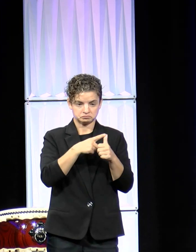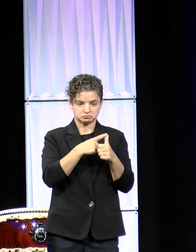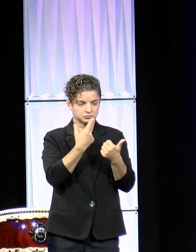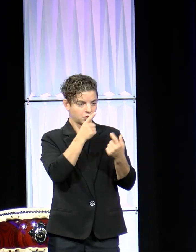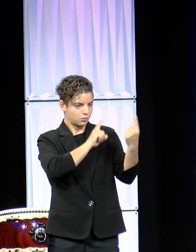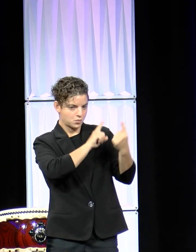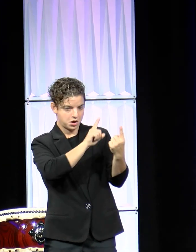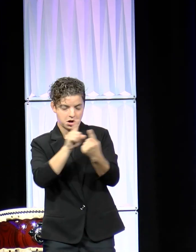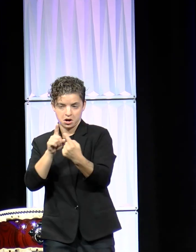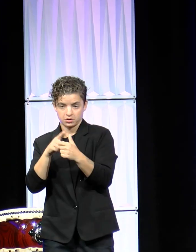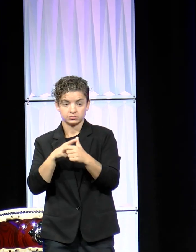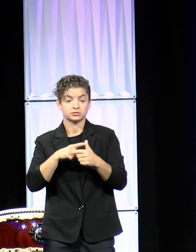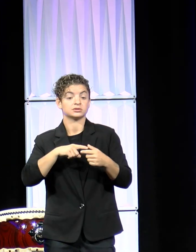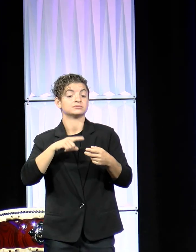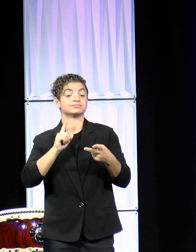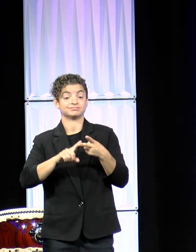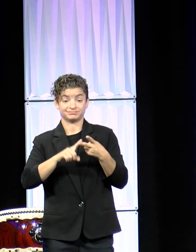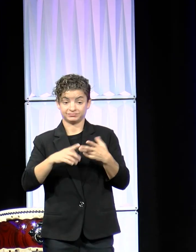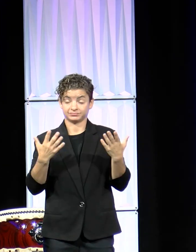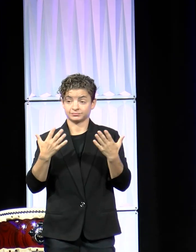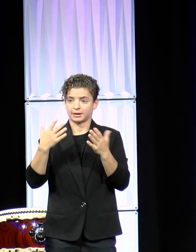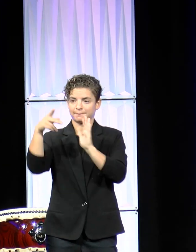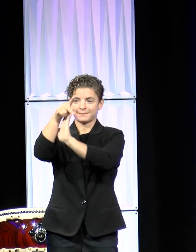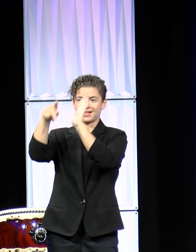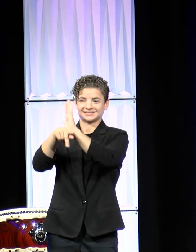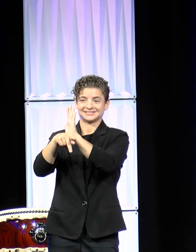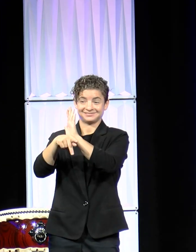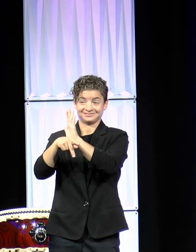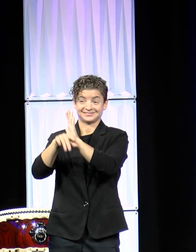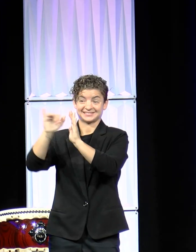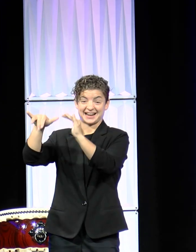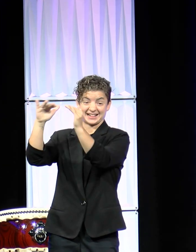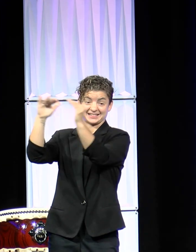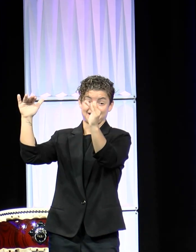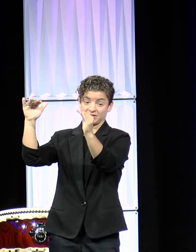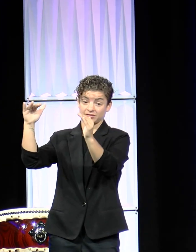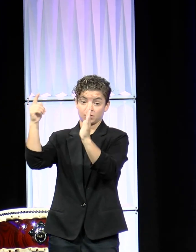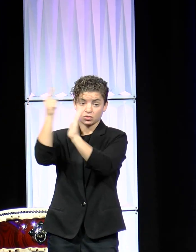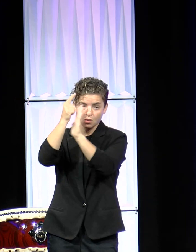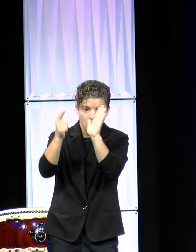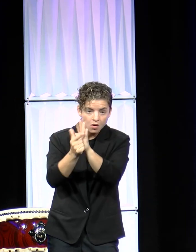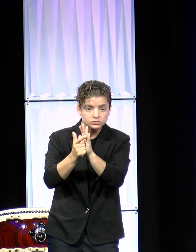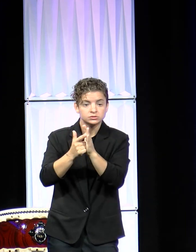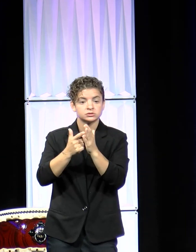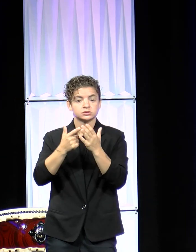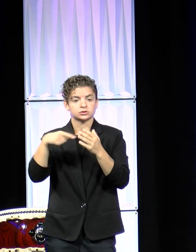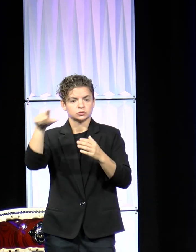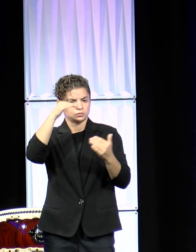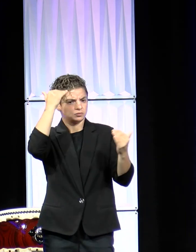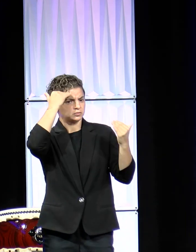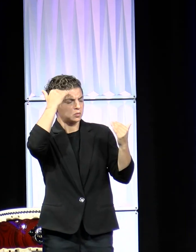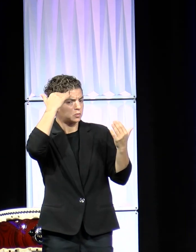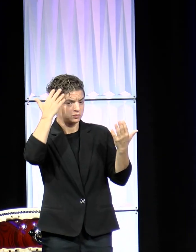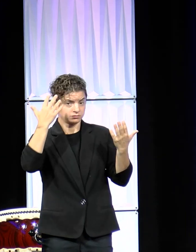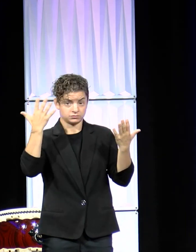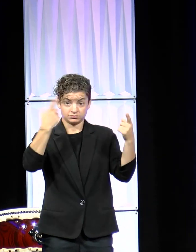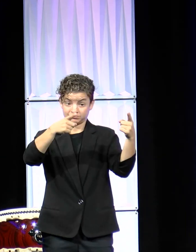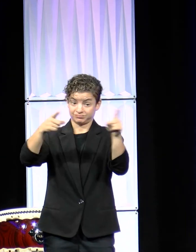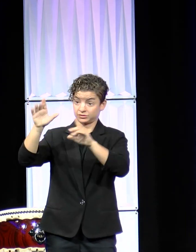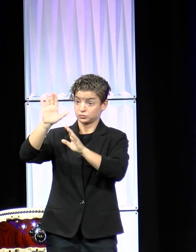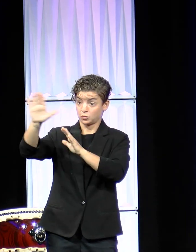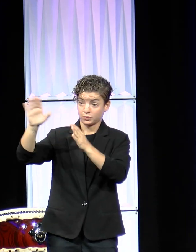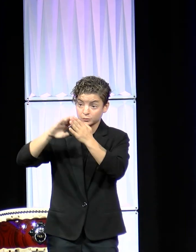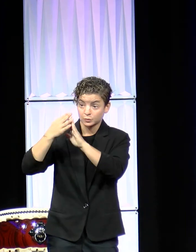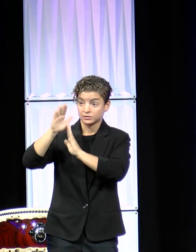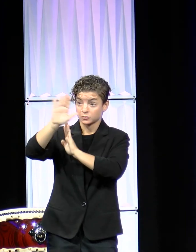happening right now. Are you informed of what's going on in your communities? Are you aware? Have you attended a city council meeting